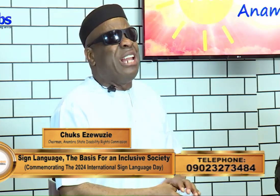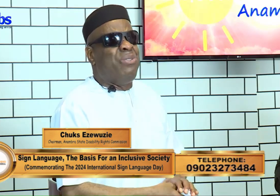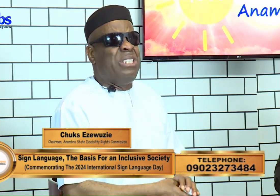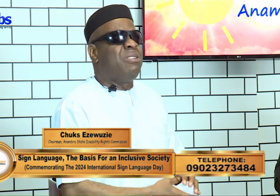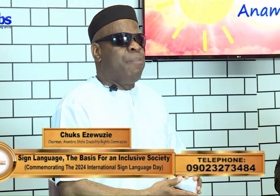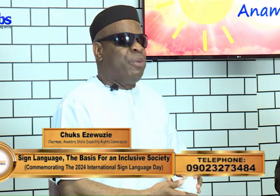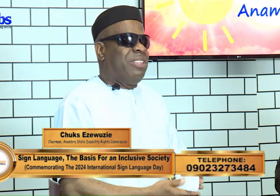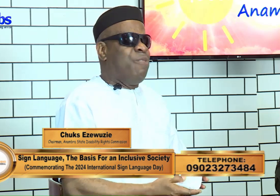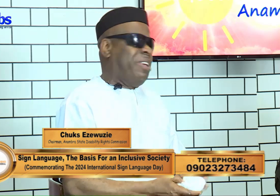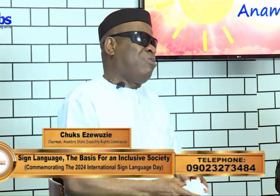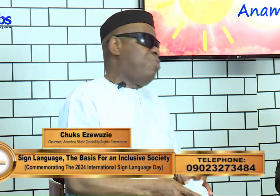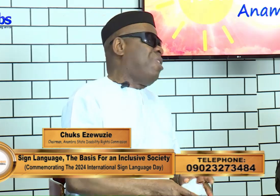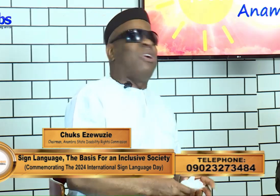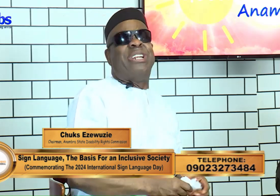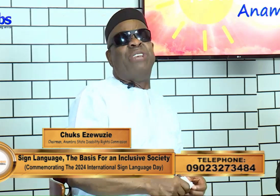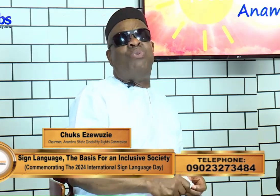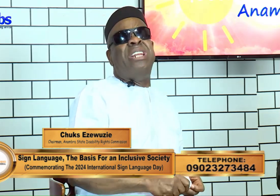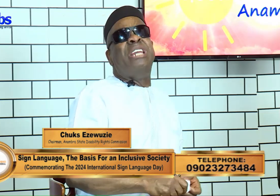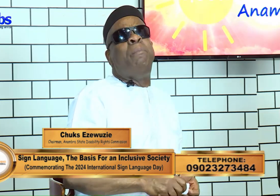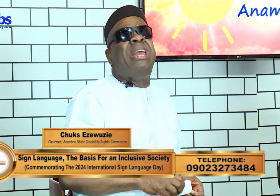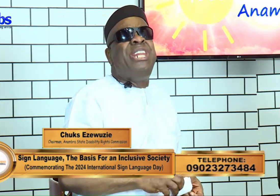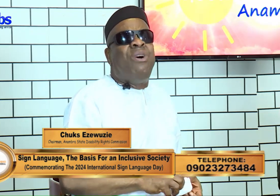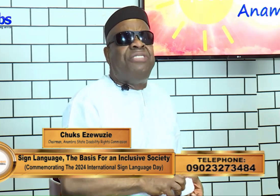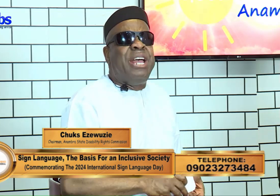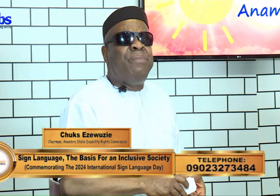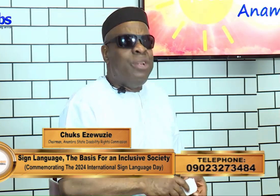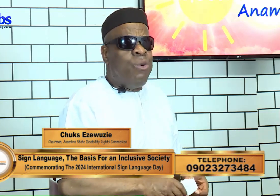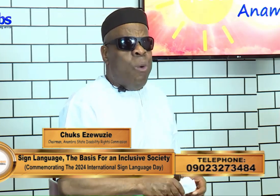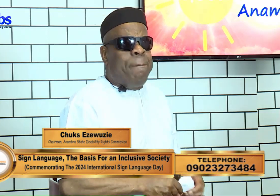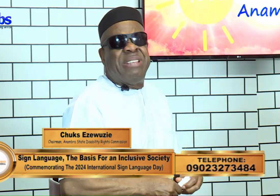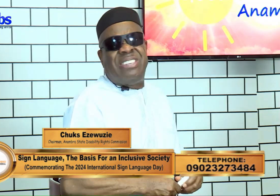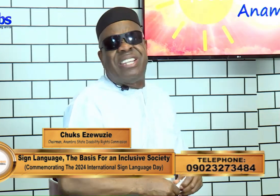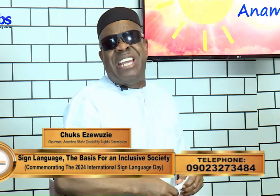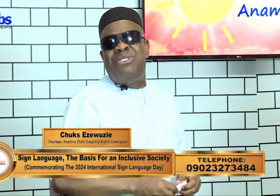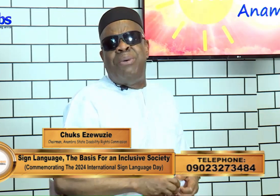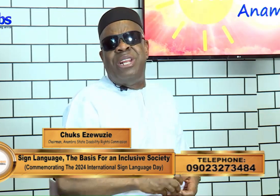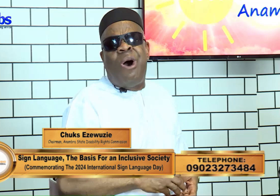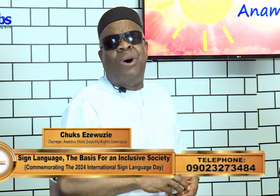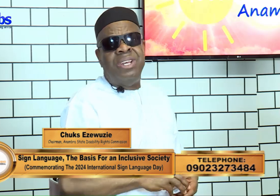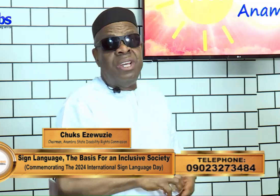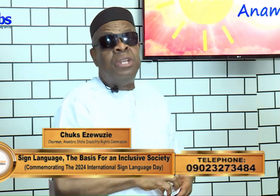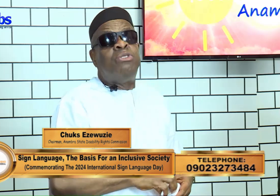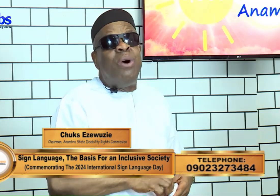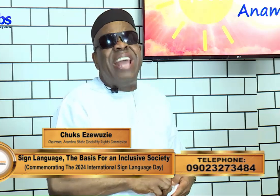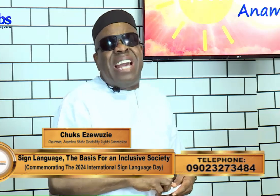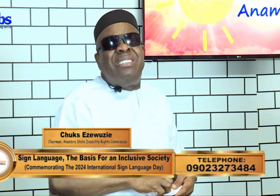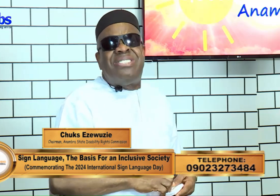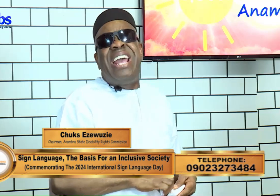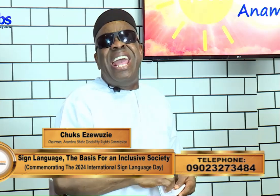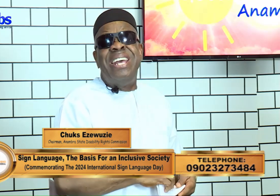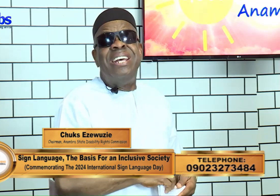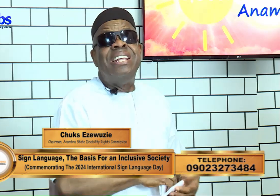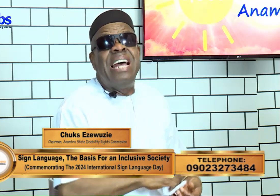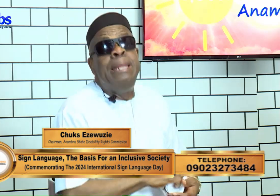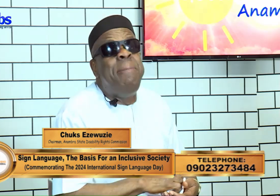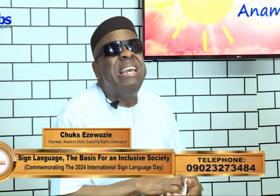sign language interpreters because we recognize we need many of them. One person can't do it all. So I can